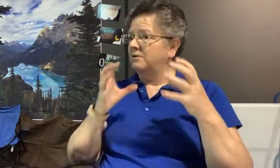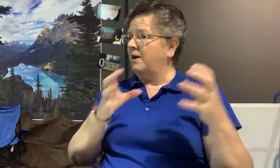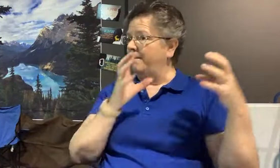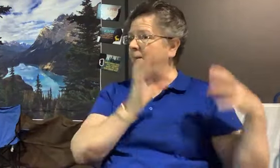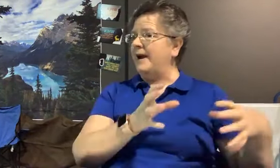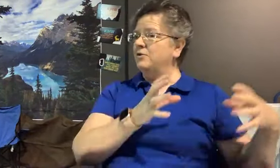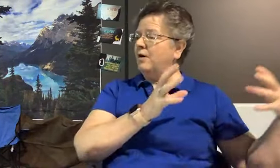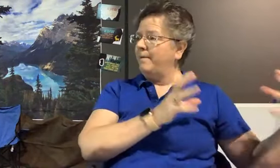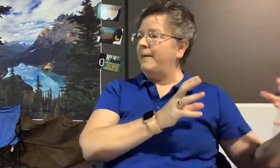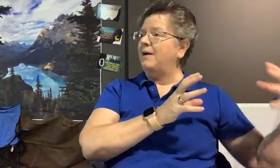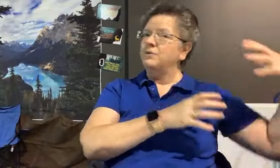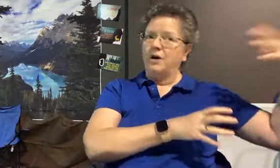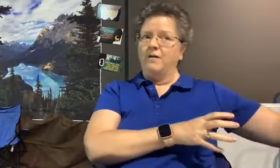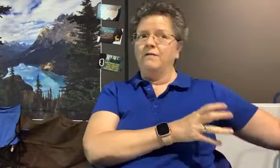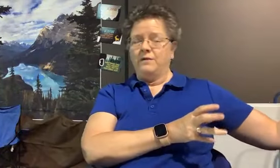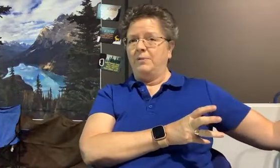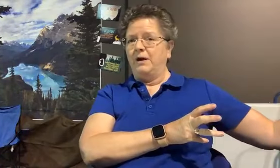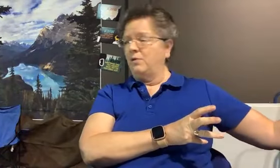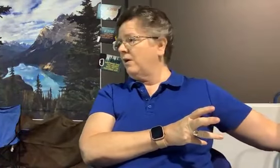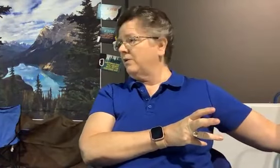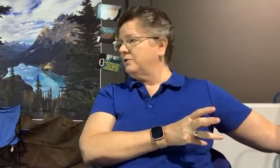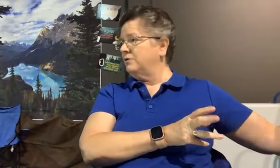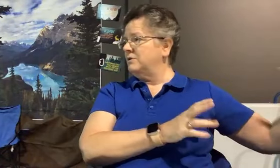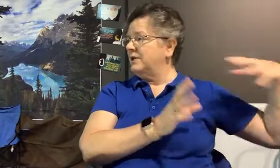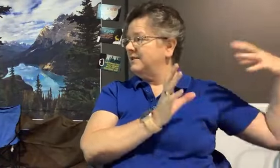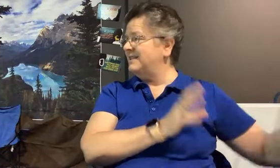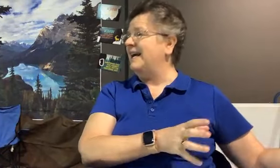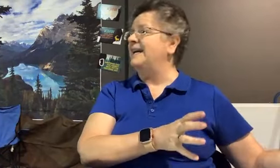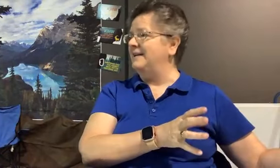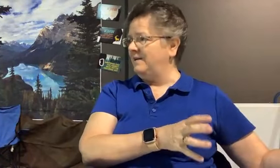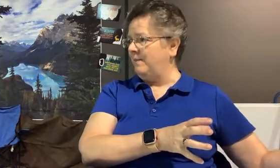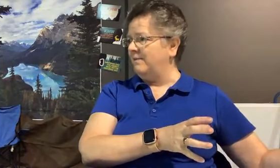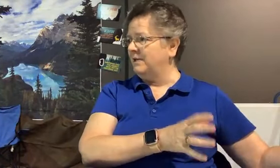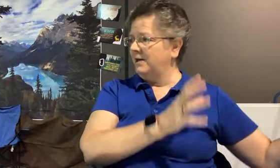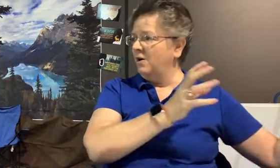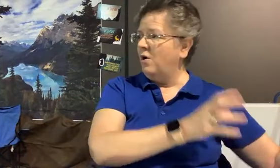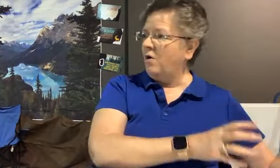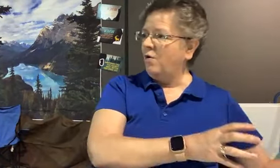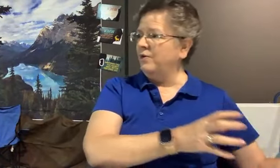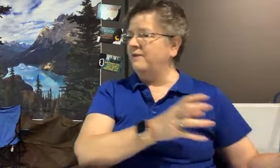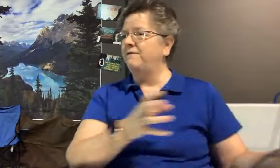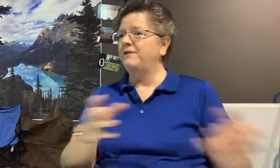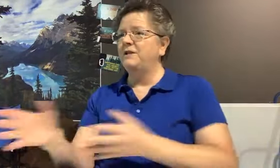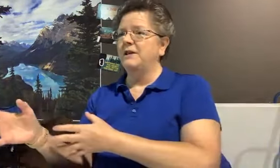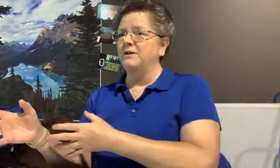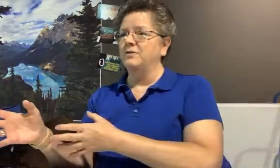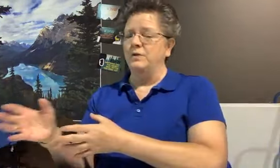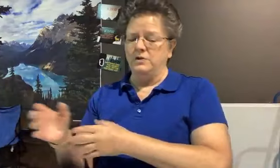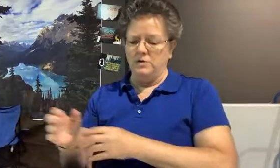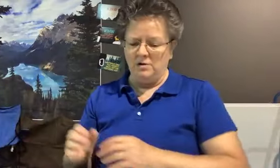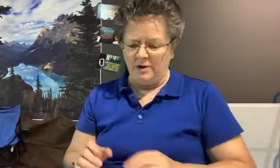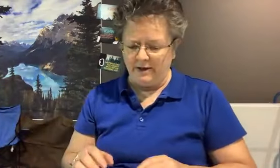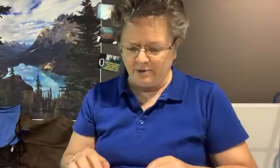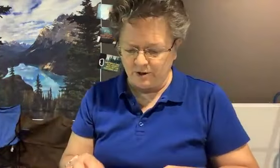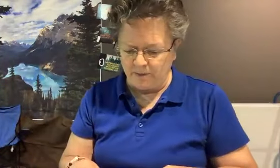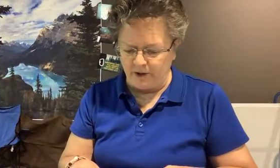a minor amount of compared with all the Jews that stayed in Babylon. Only 50,000 returned, and that was a small